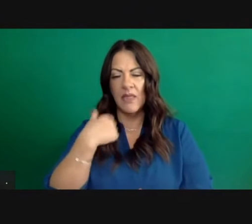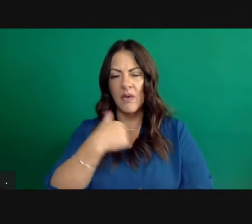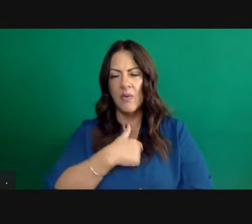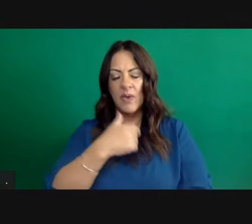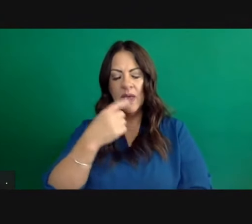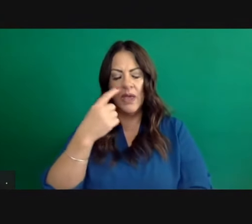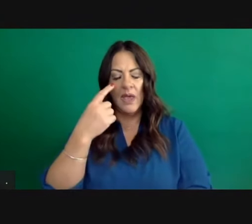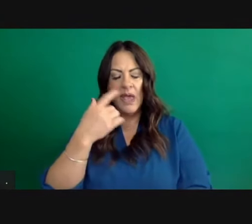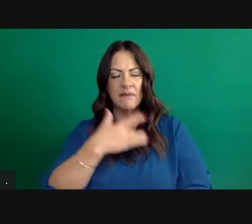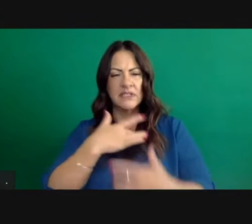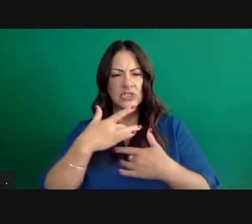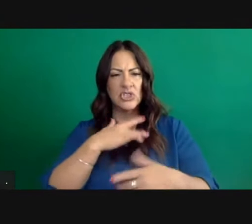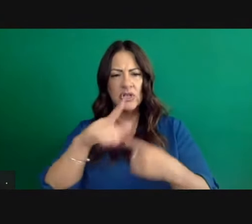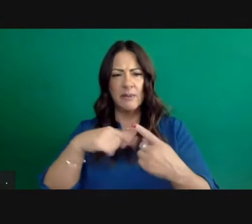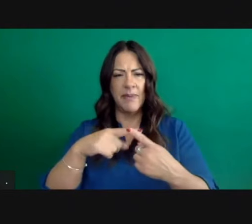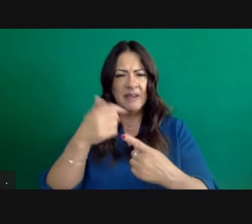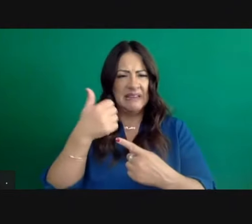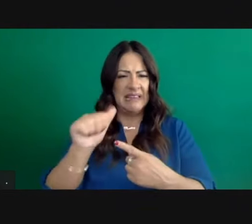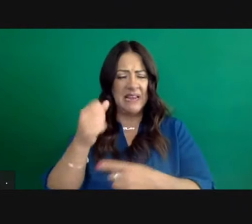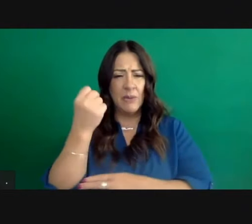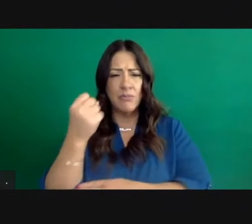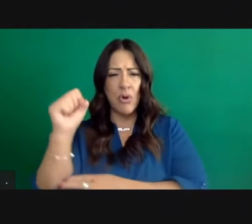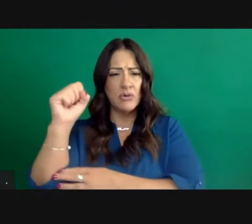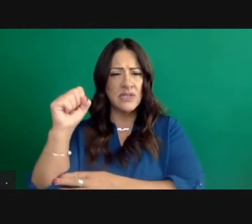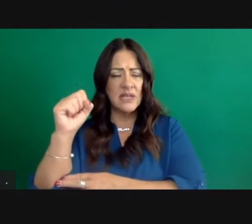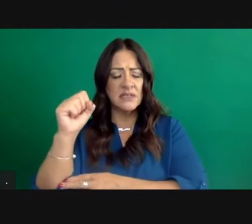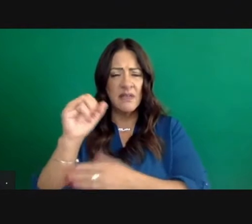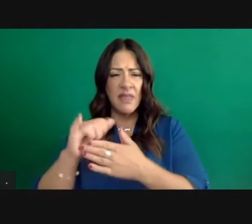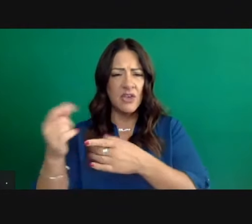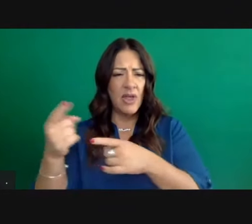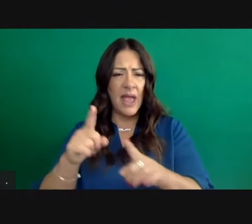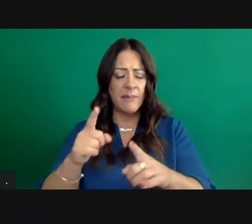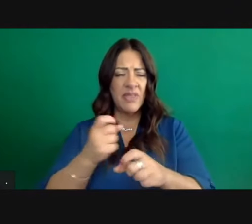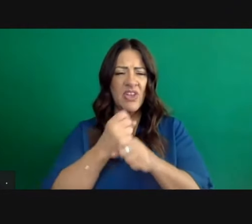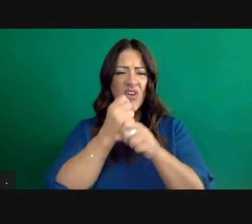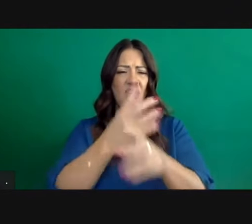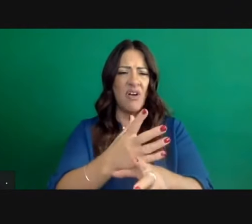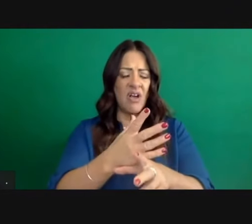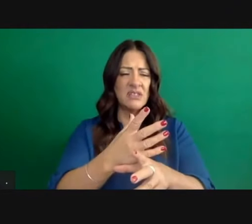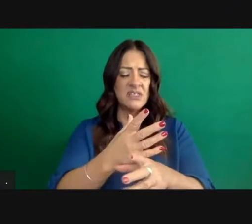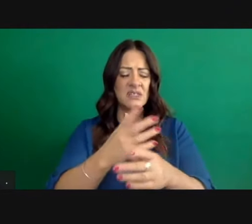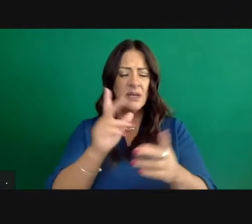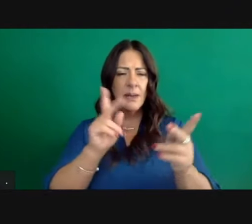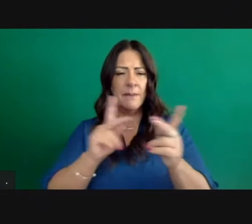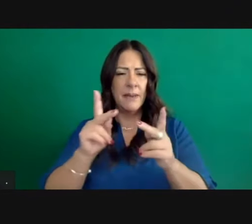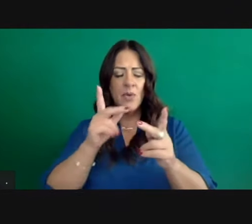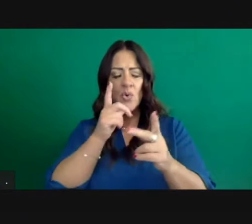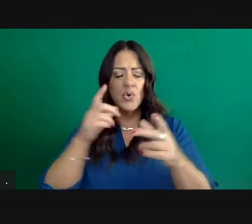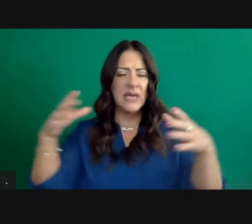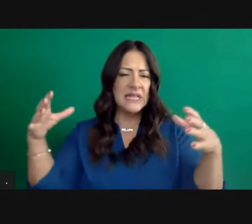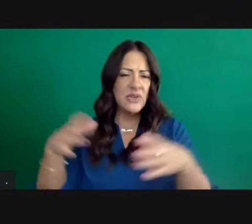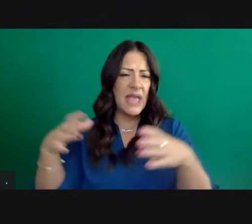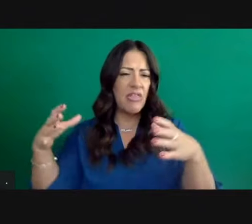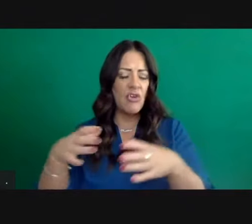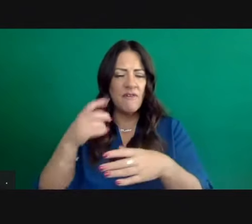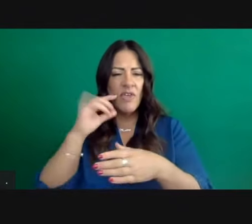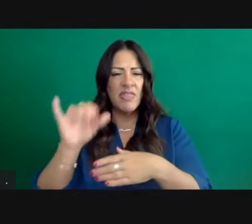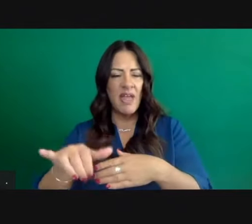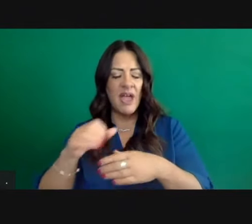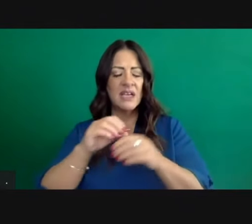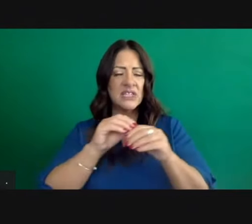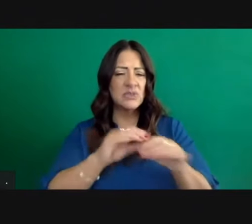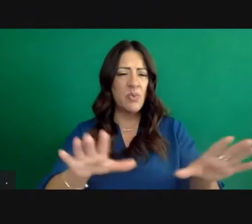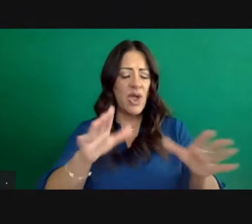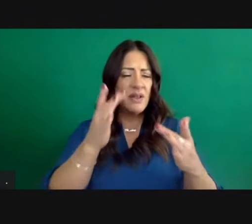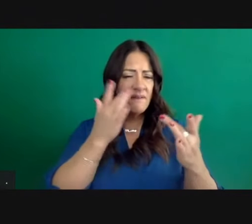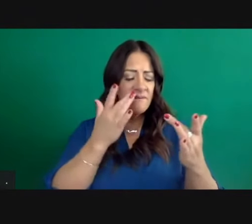any concern that that sort of activity, could cause a greater spread of the virus as transmission is rising, or if that is